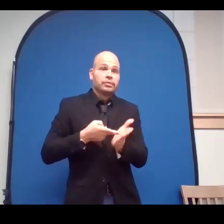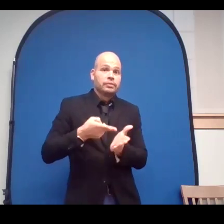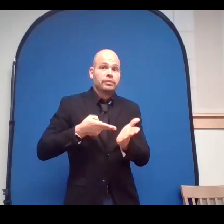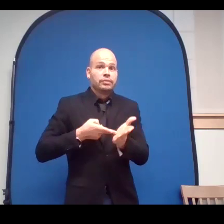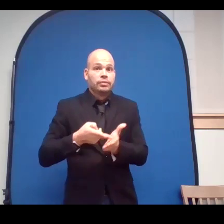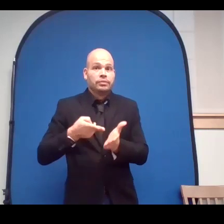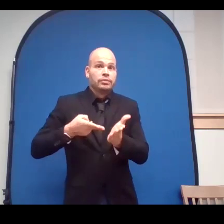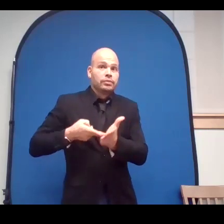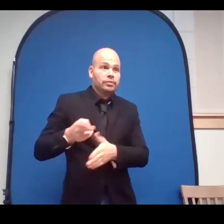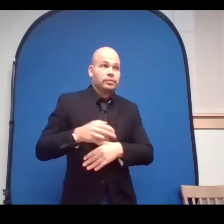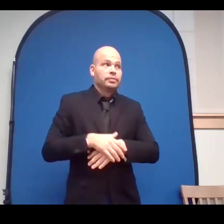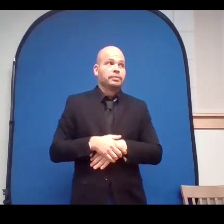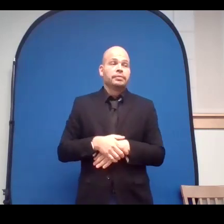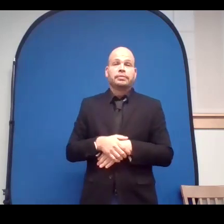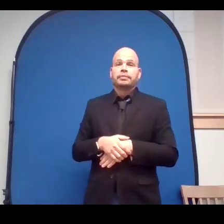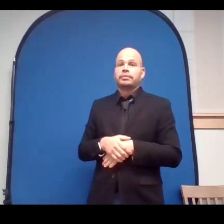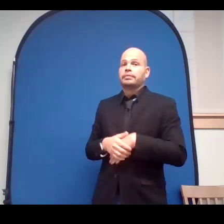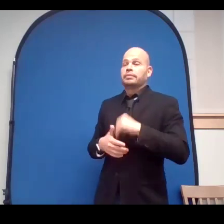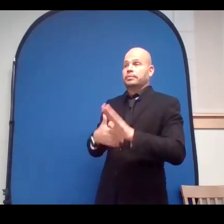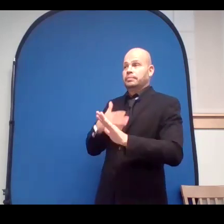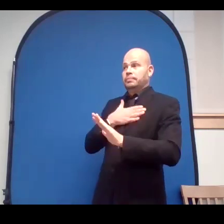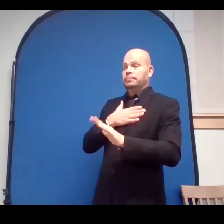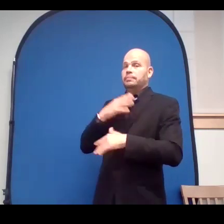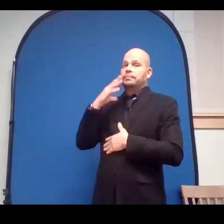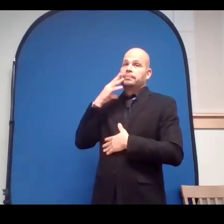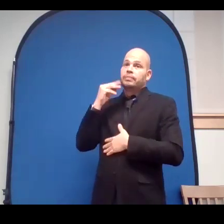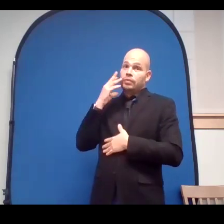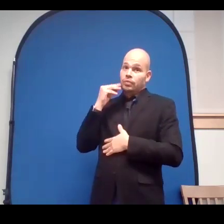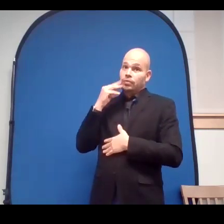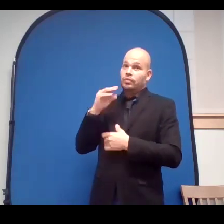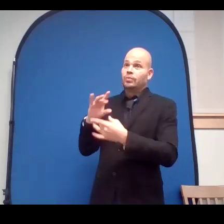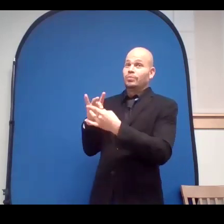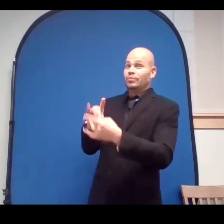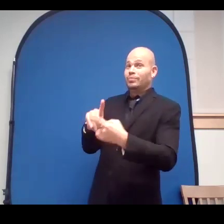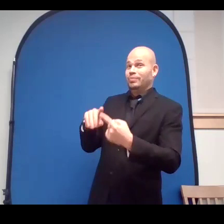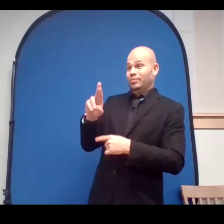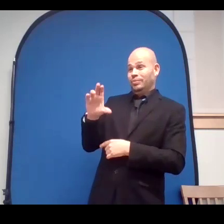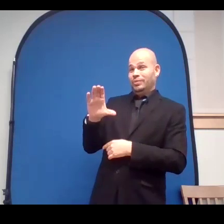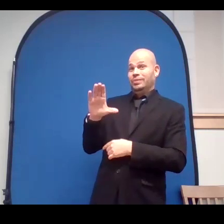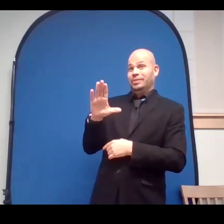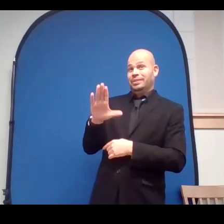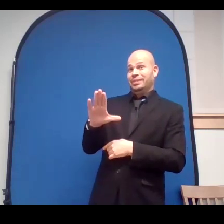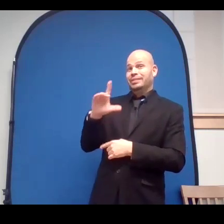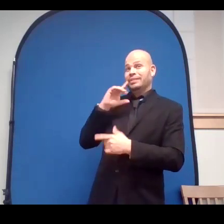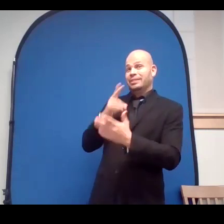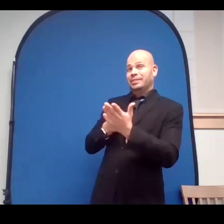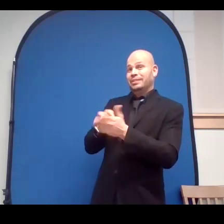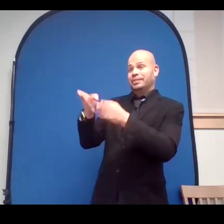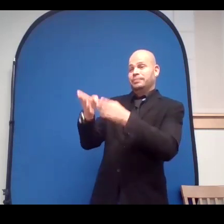To my experience, yes. Regarding Sergeant Card, he is an honest person, yes. So did you have any